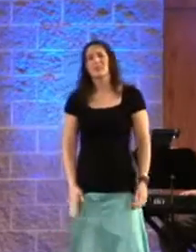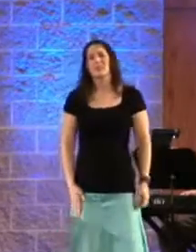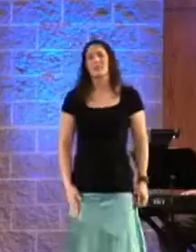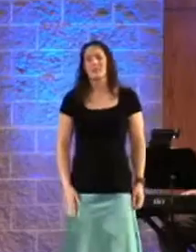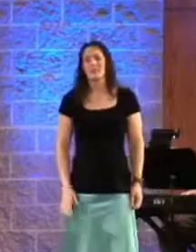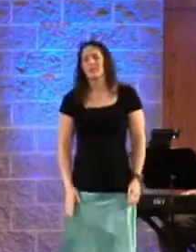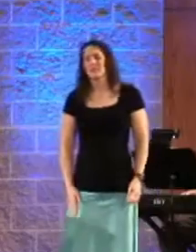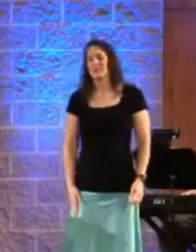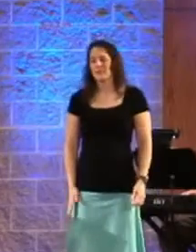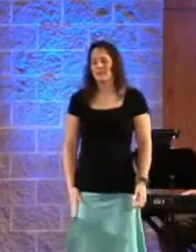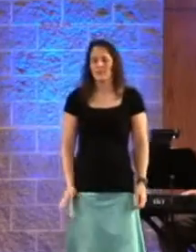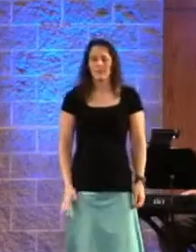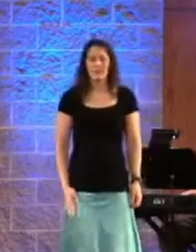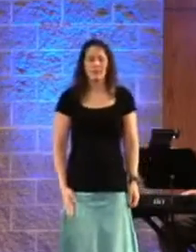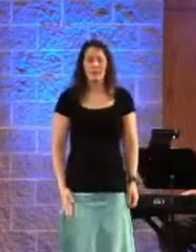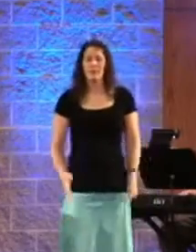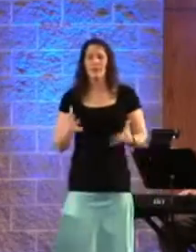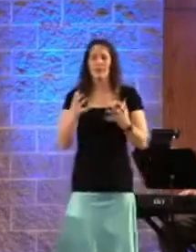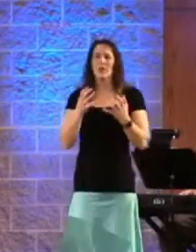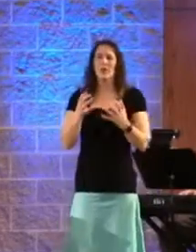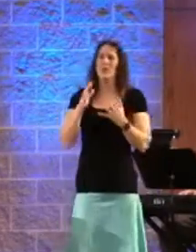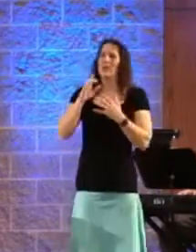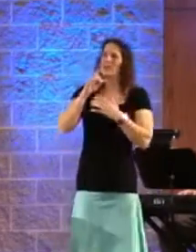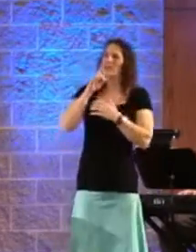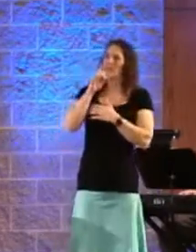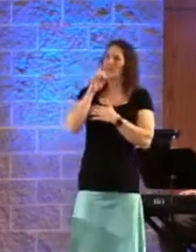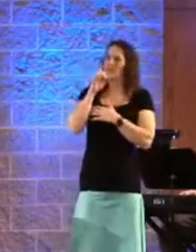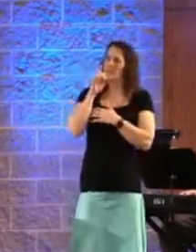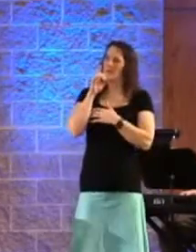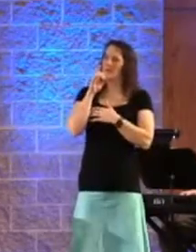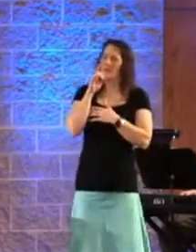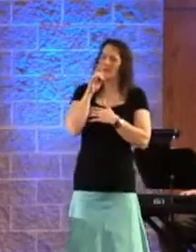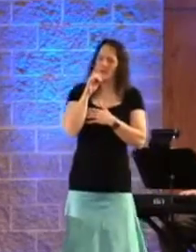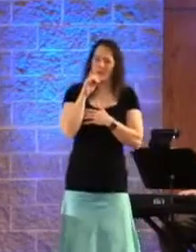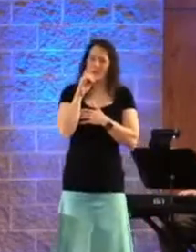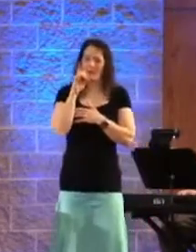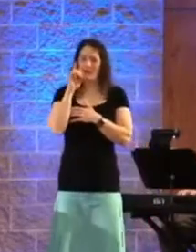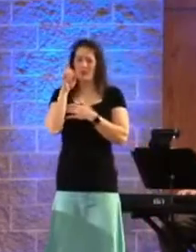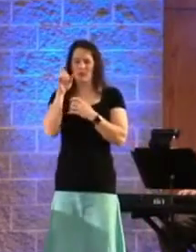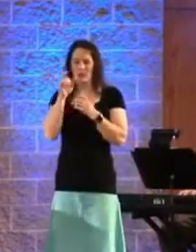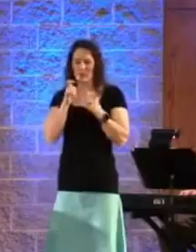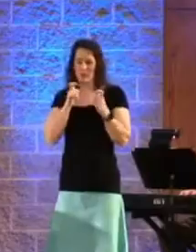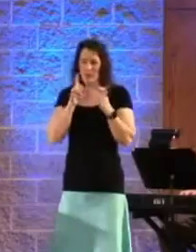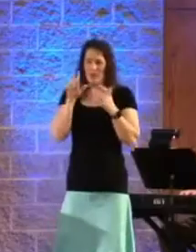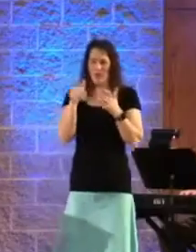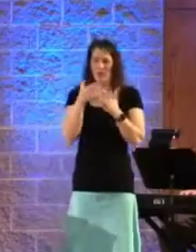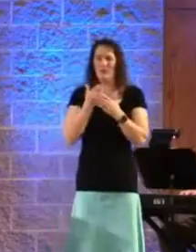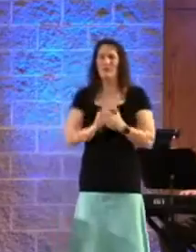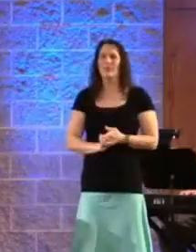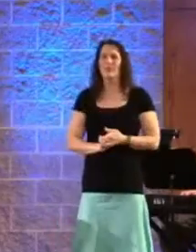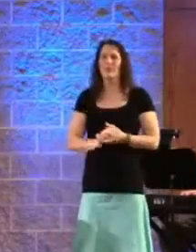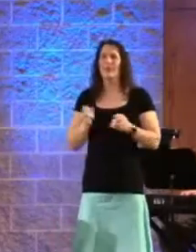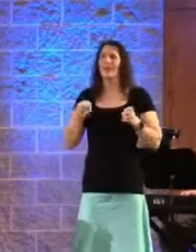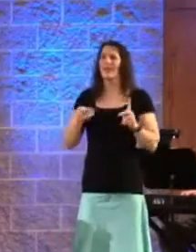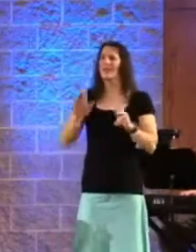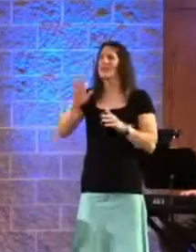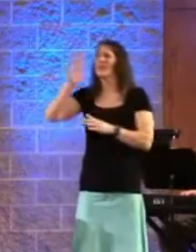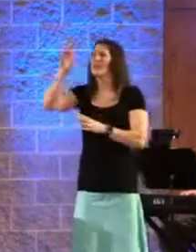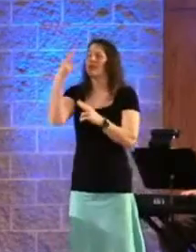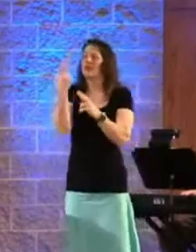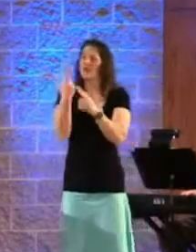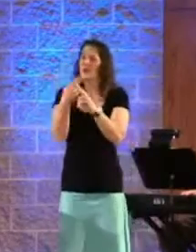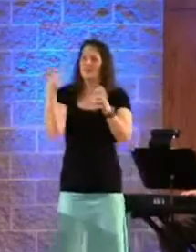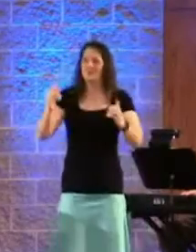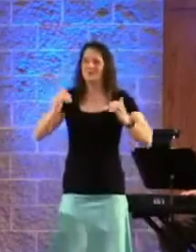We want you to be over all. So let your name be lifted higher. Be